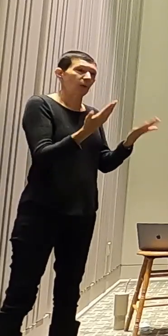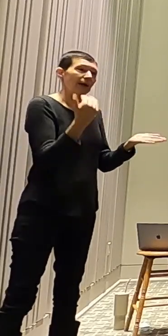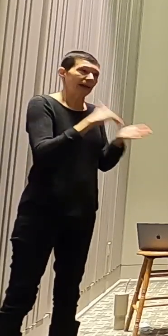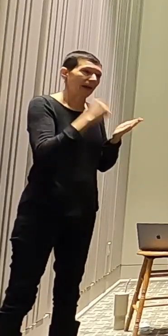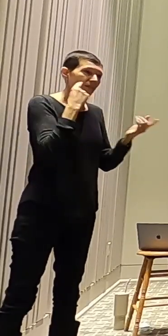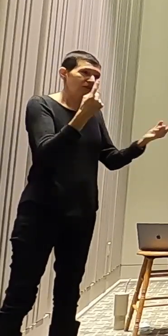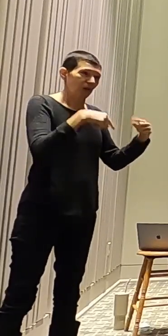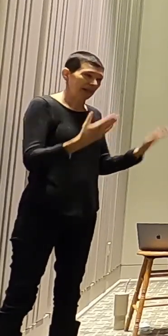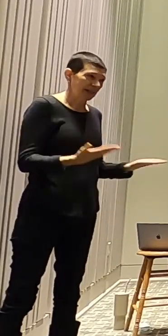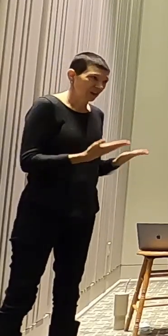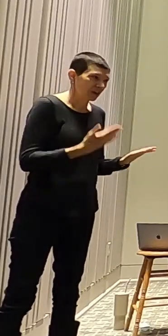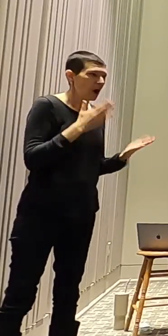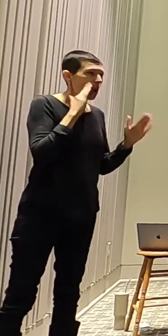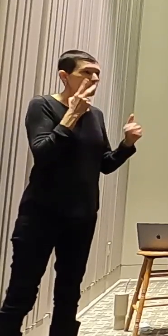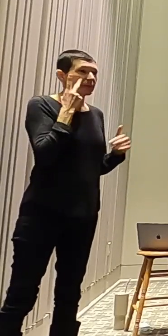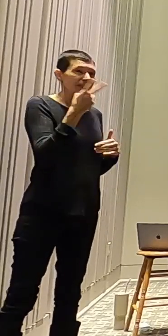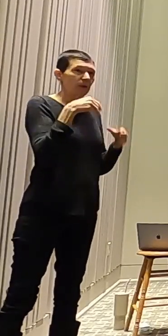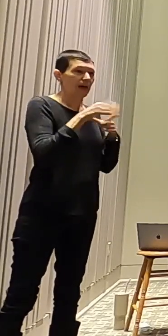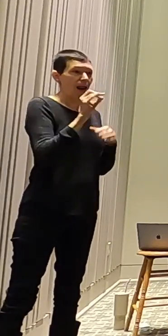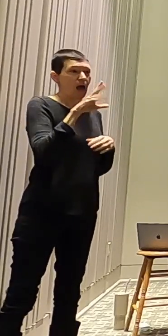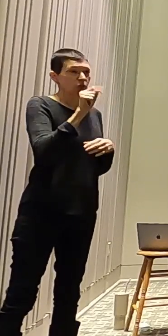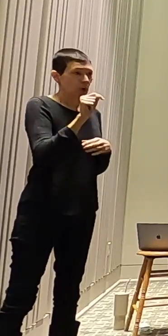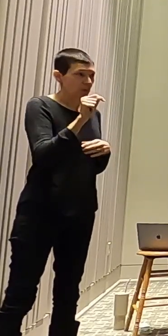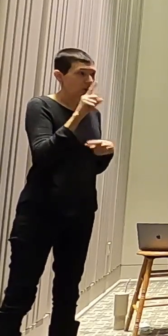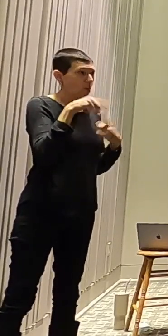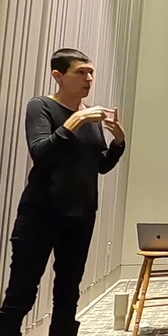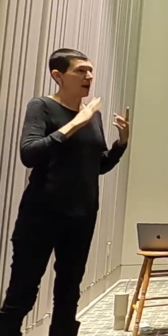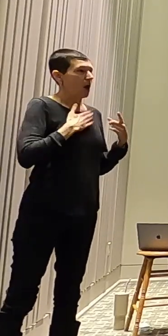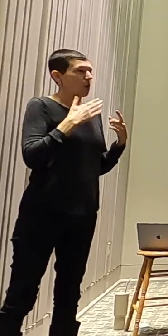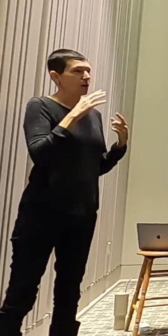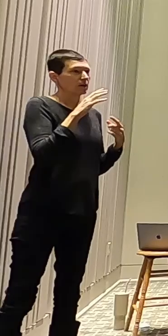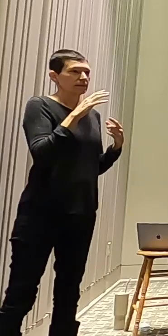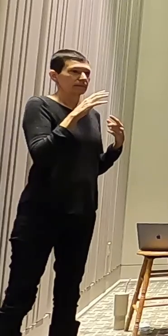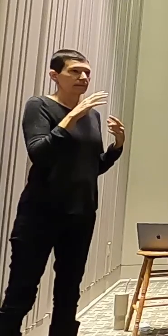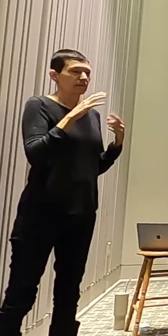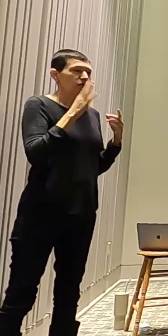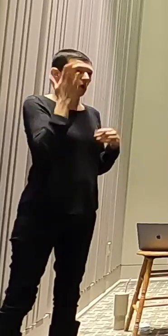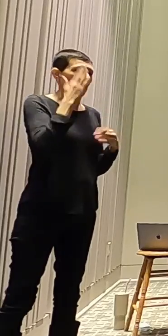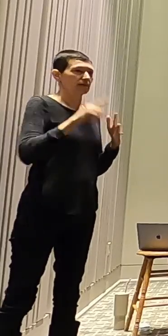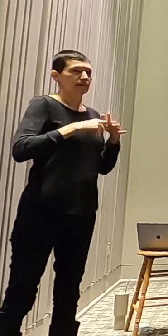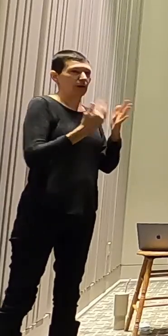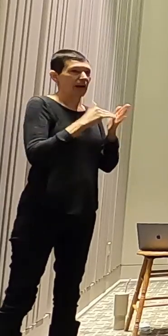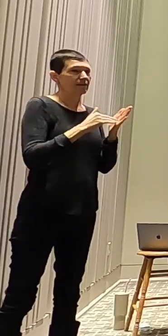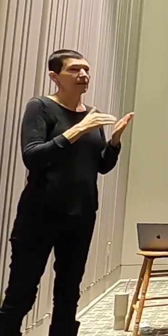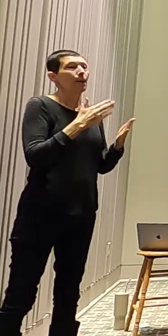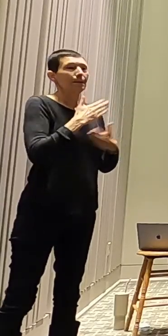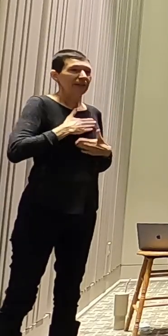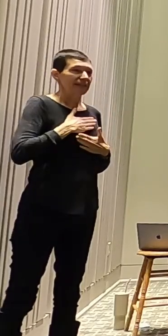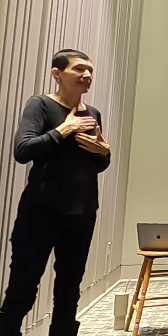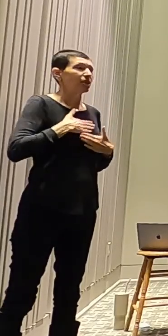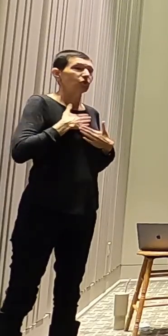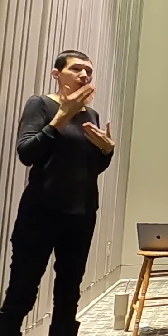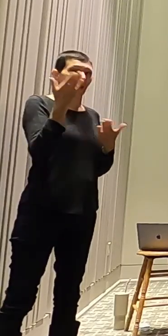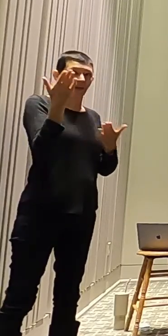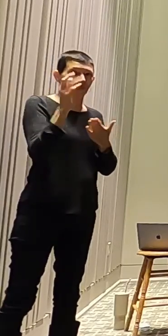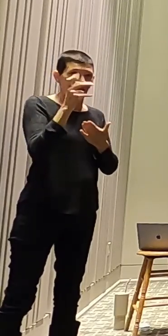for being here, and I hope to see you in October when our series resumes. Until then, please enjoy the